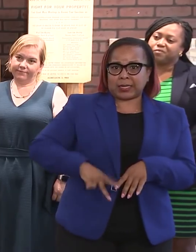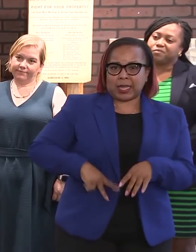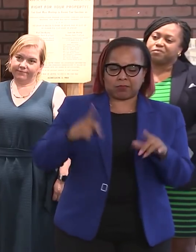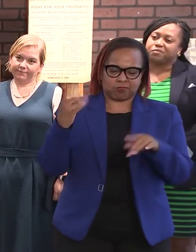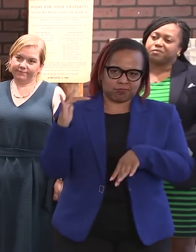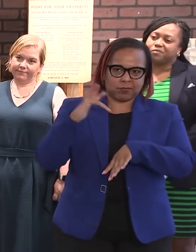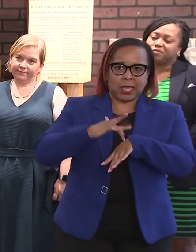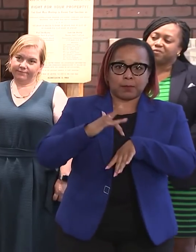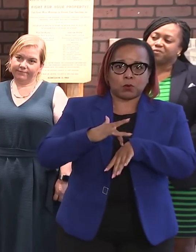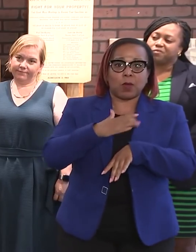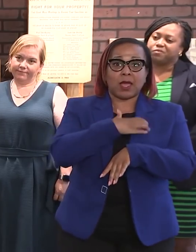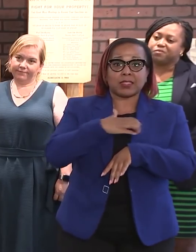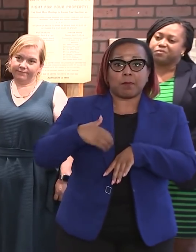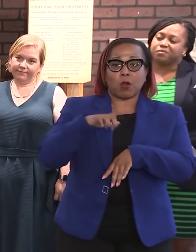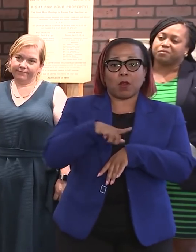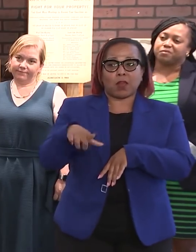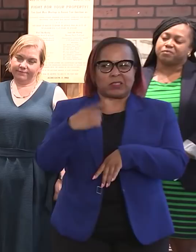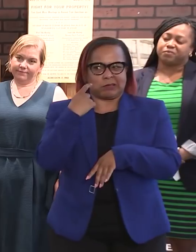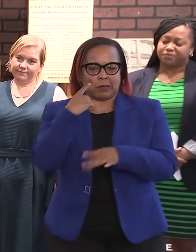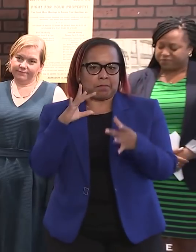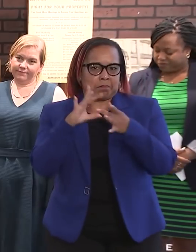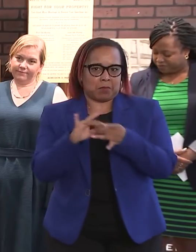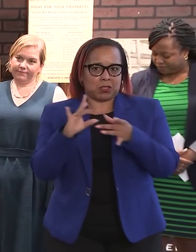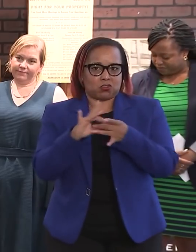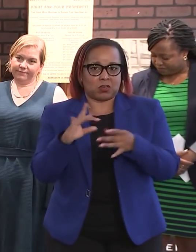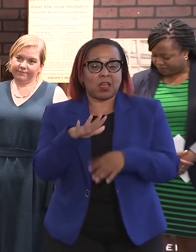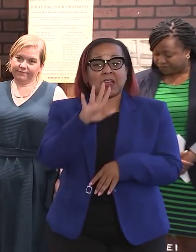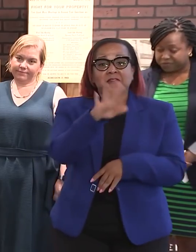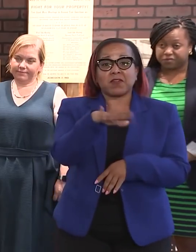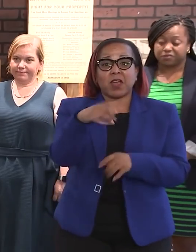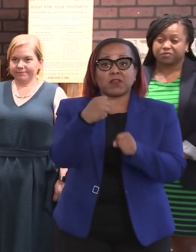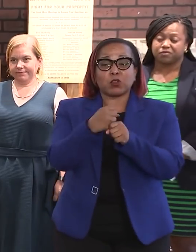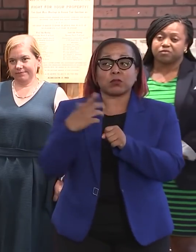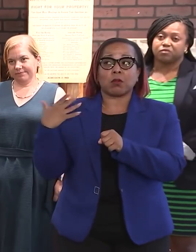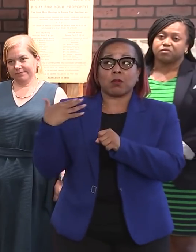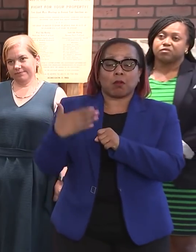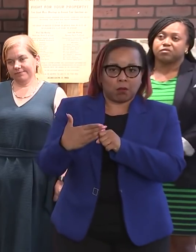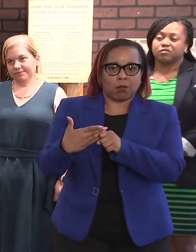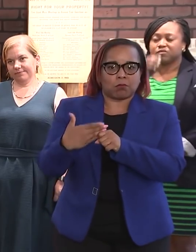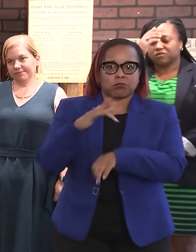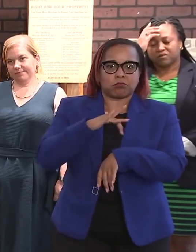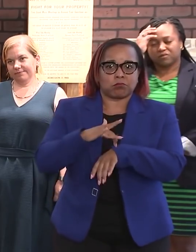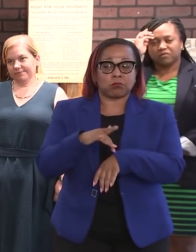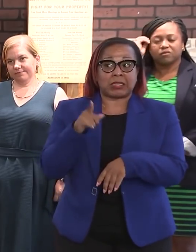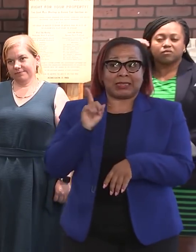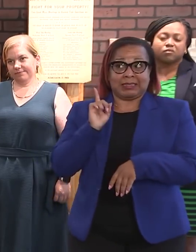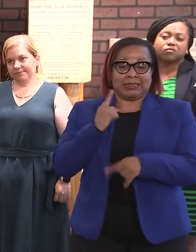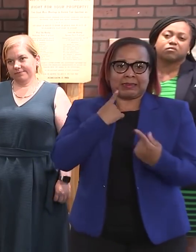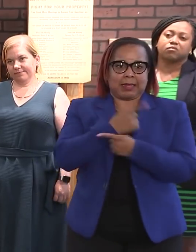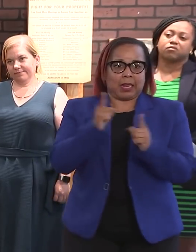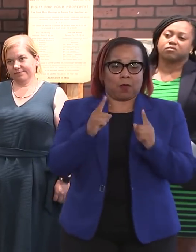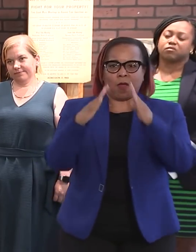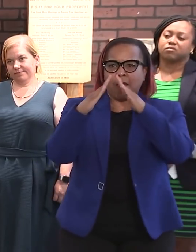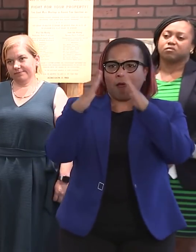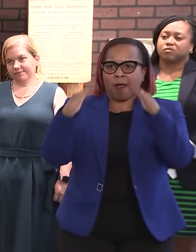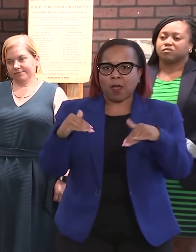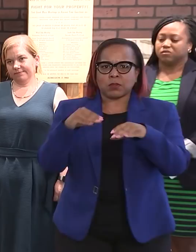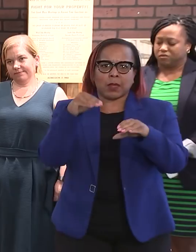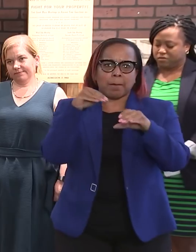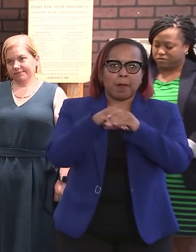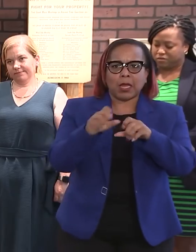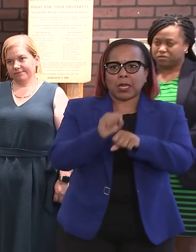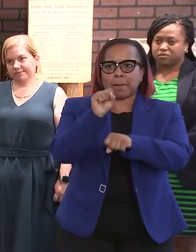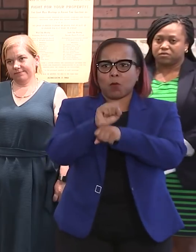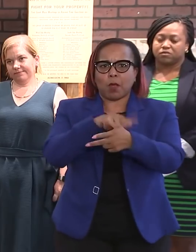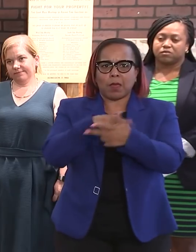to, as Mayor Lightfoot mentioned, 55 years later. when he declared that housing, banking, and